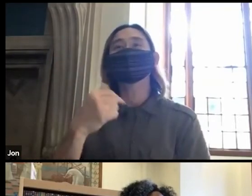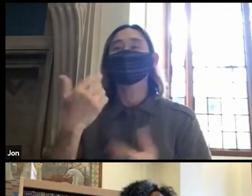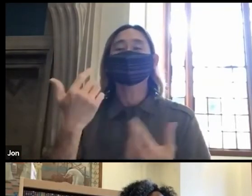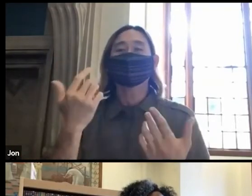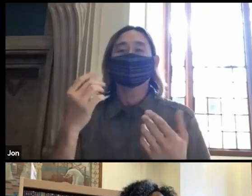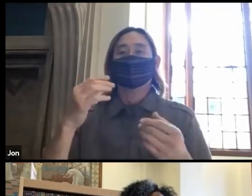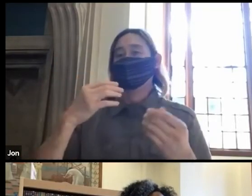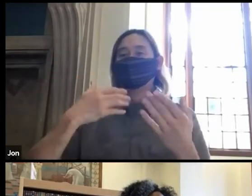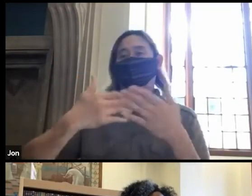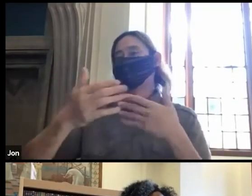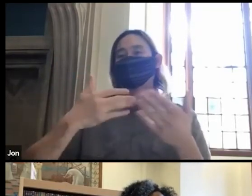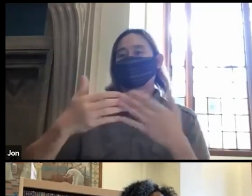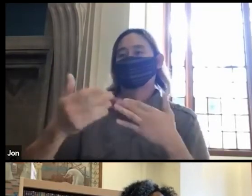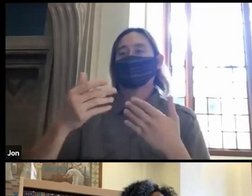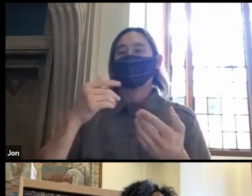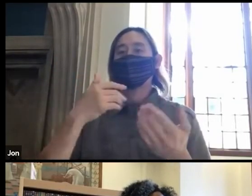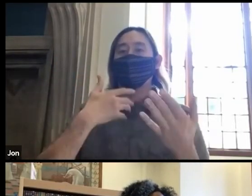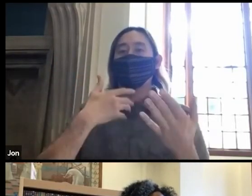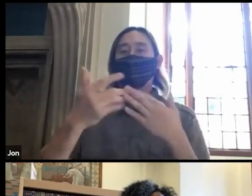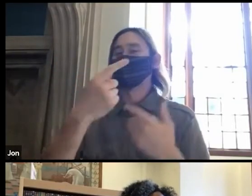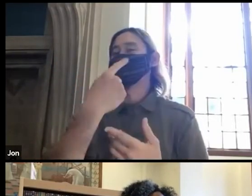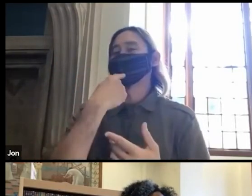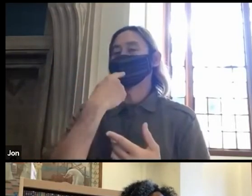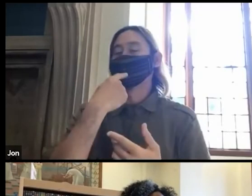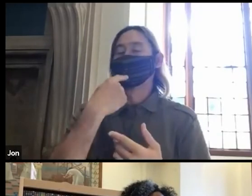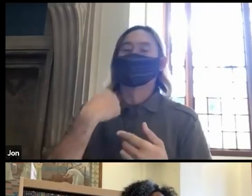And so they know now to remove their mask when they're communicating with me.